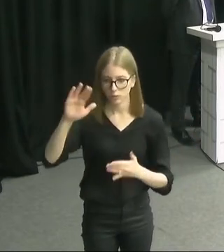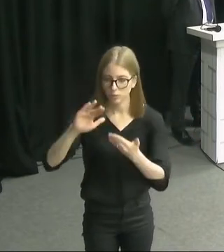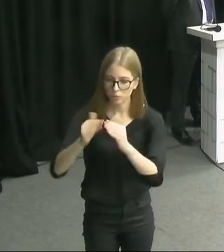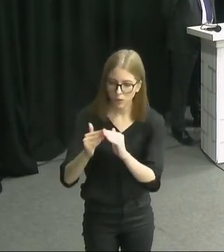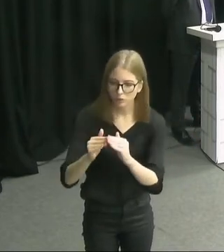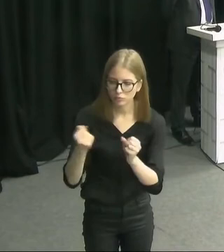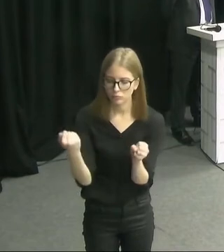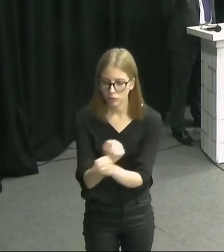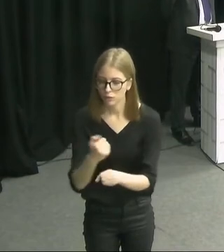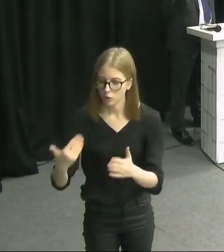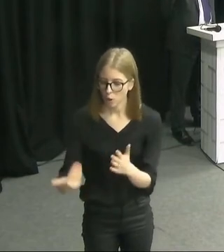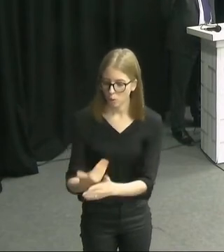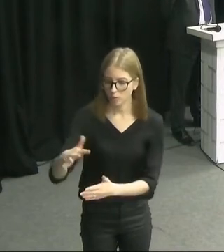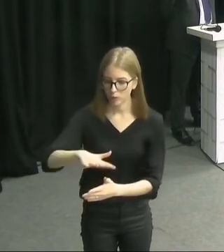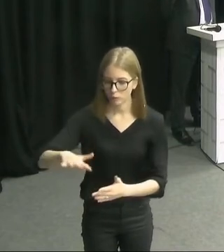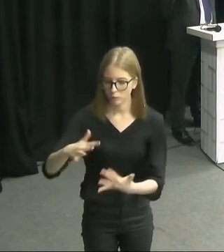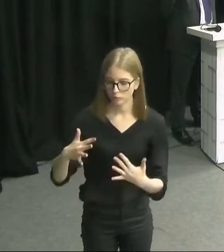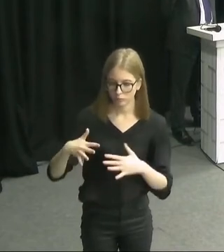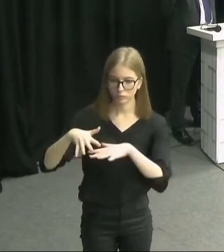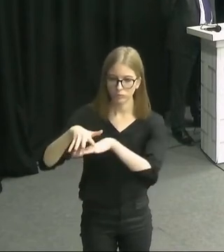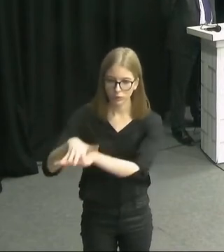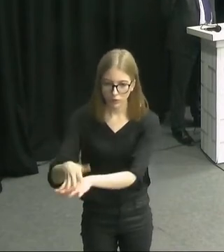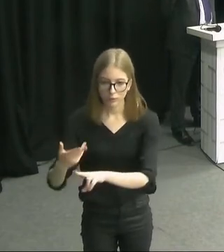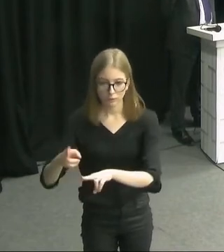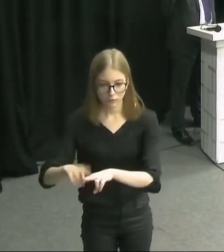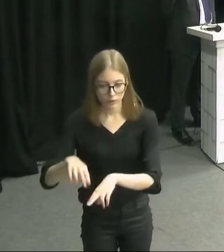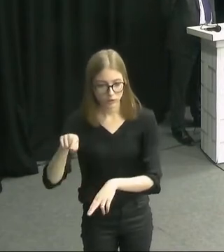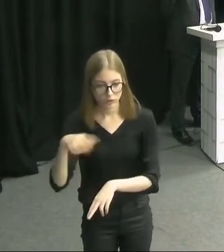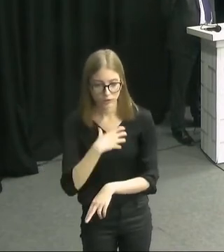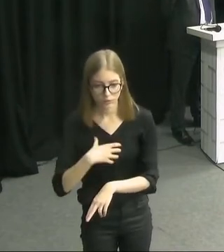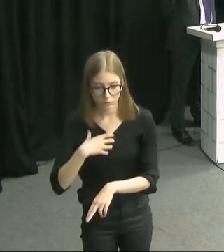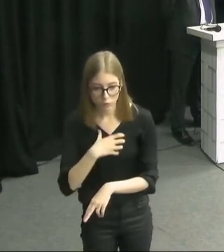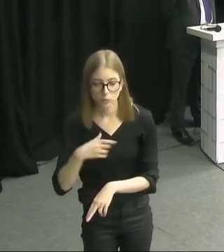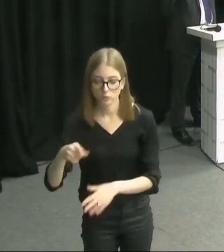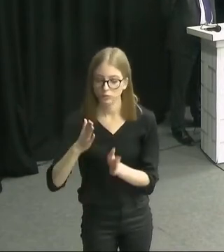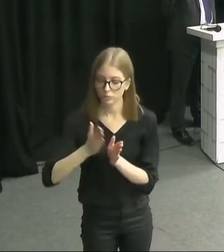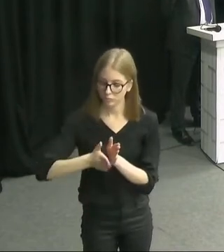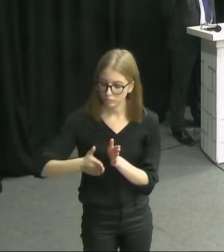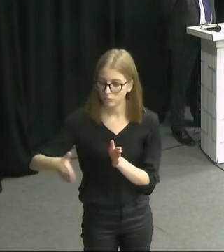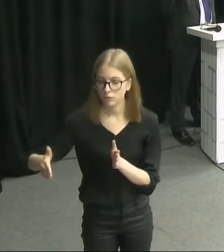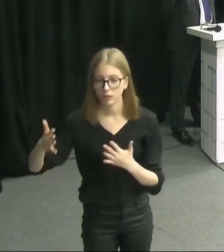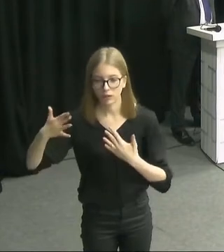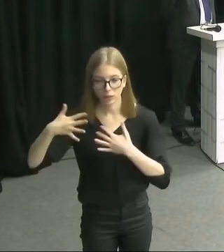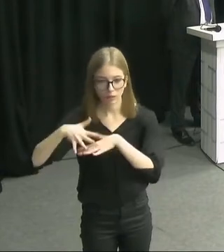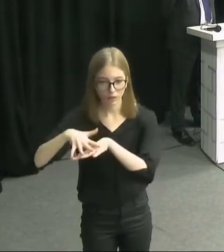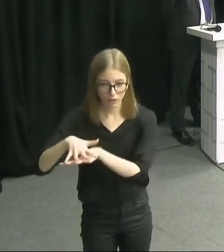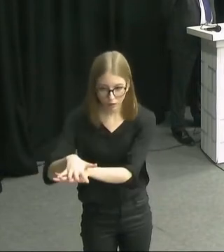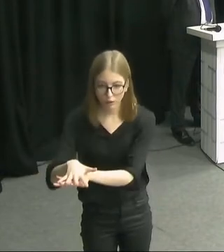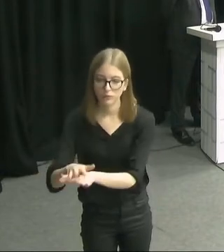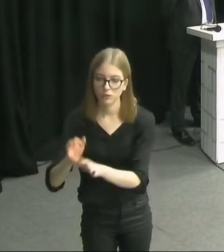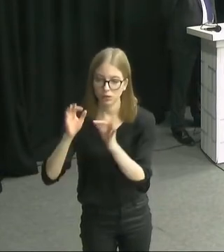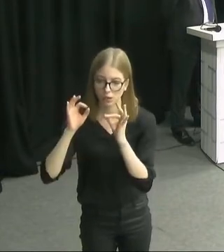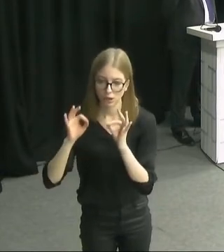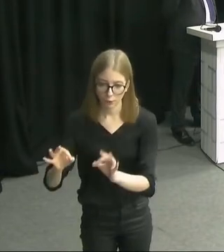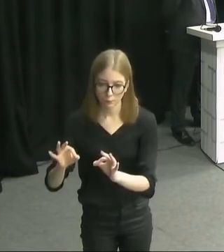communities. This may be challenging. We need to understand this. And this needs to be a continuous process. The content